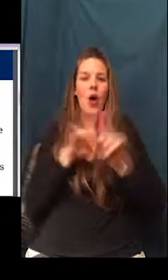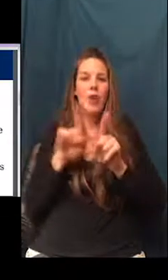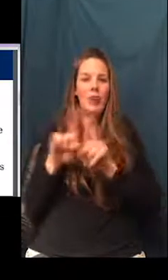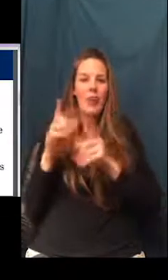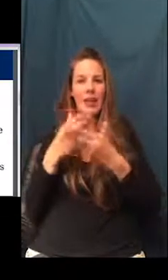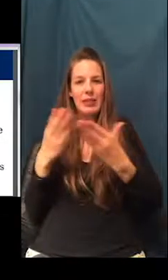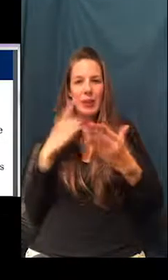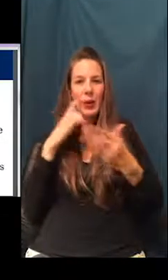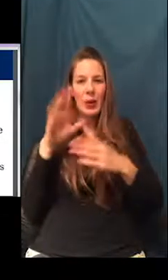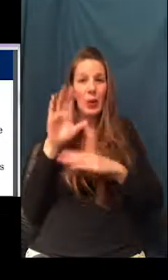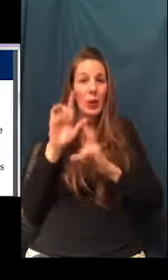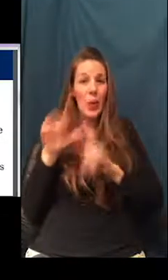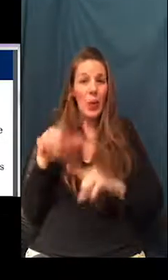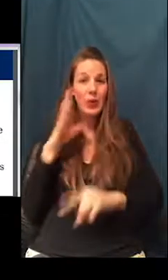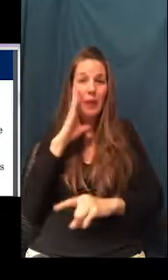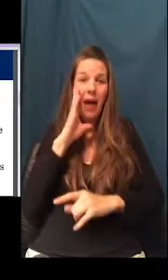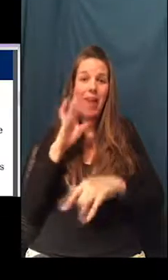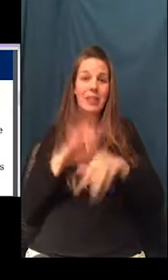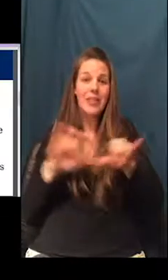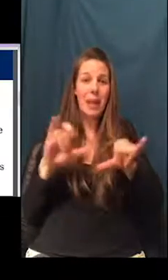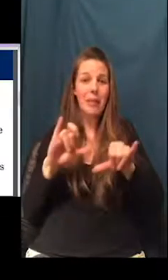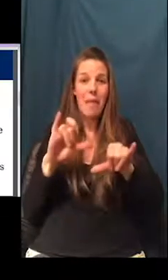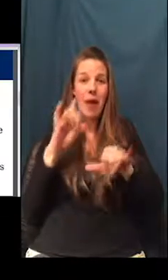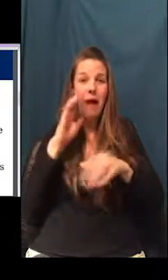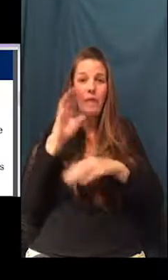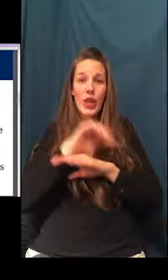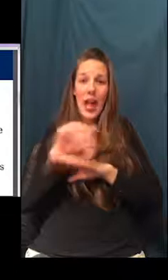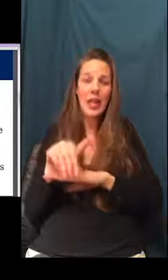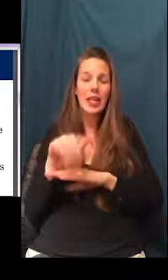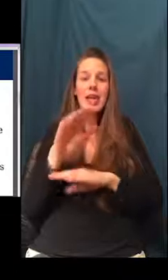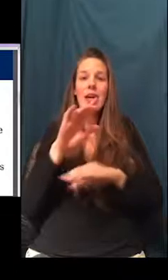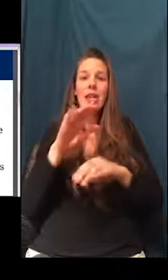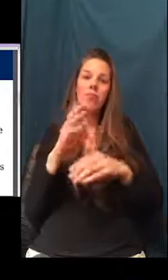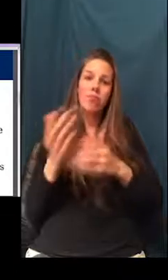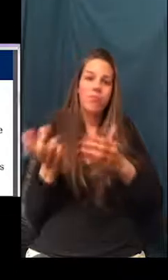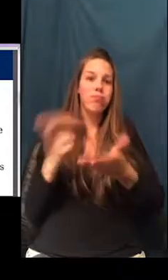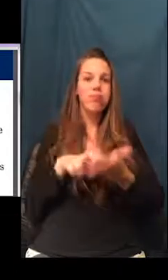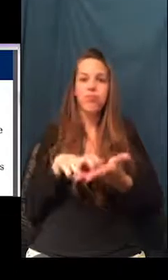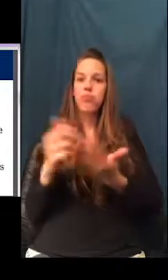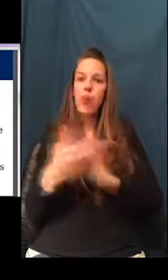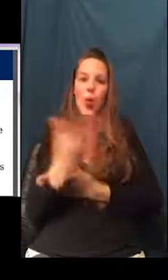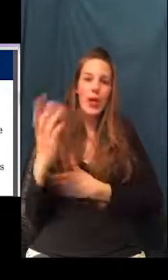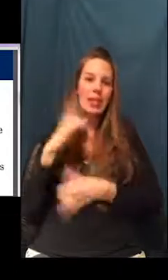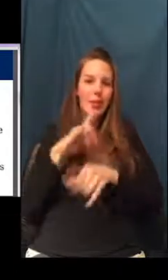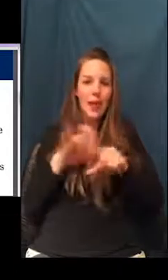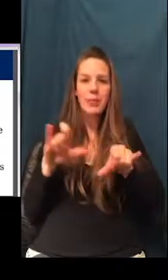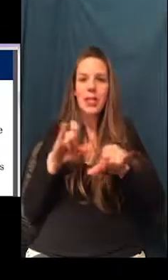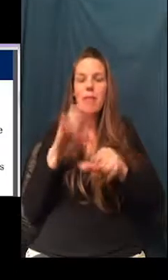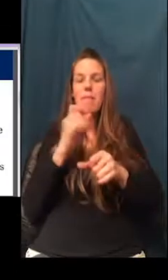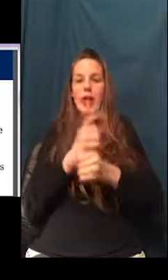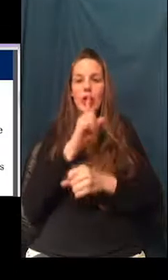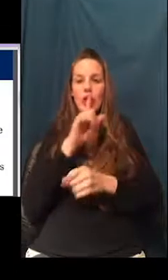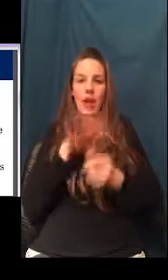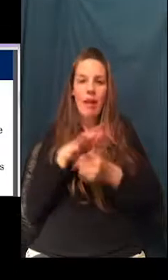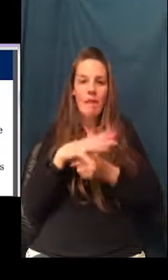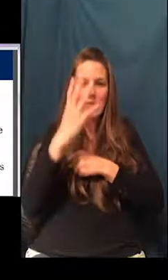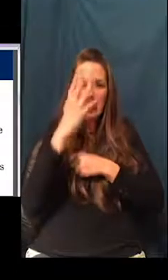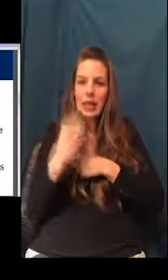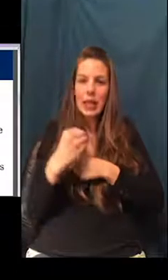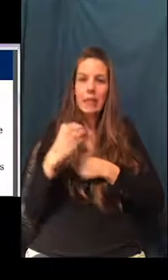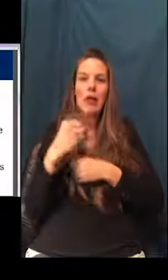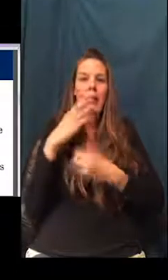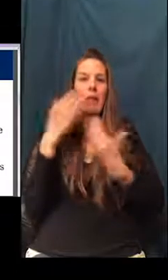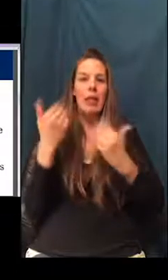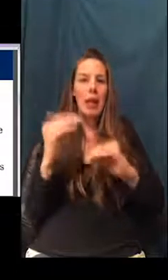things like going to bed at the same time every night and getting up at the same time in the morning, making sure that you're getting enough sleep,